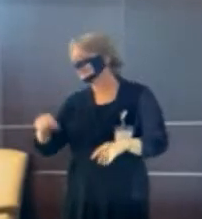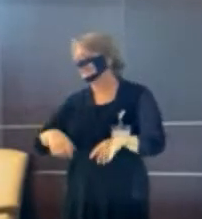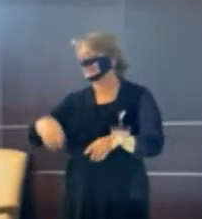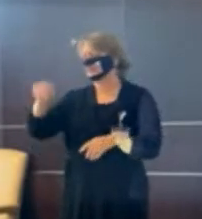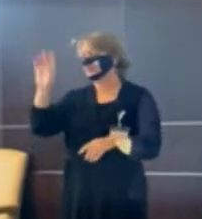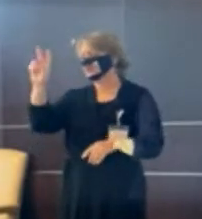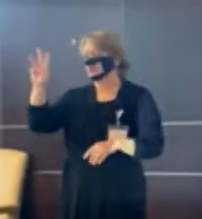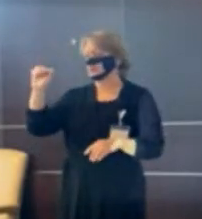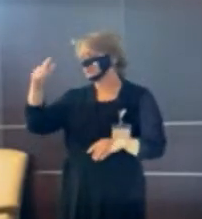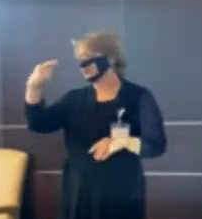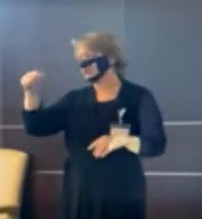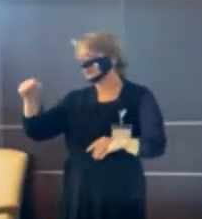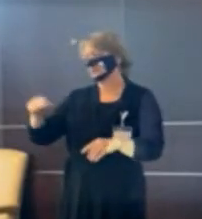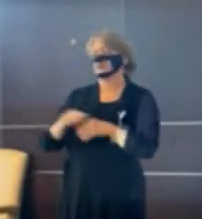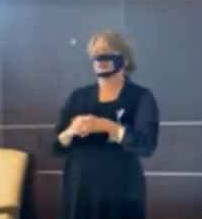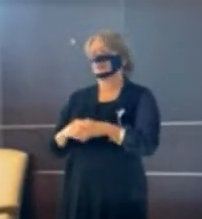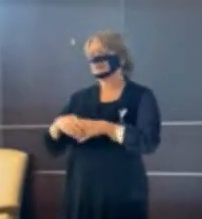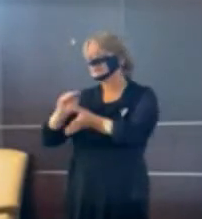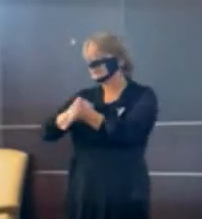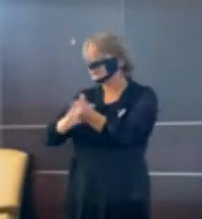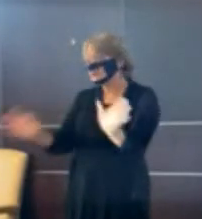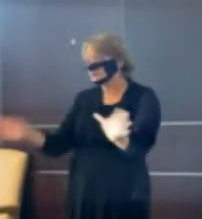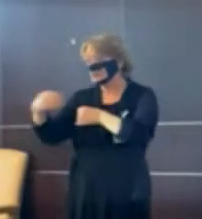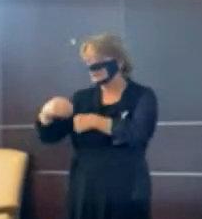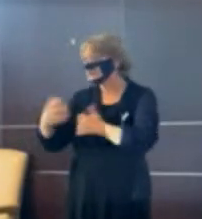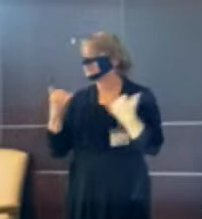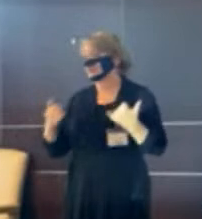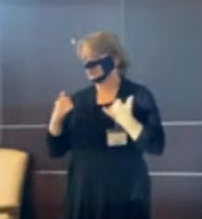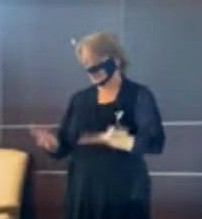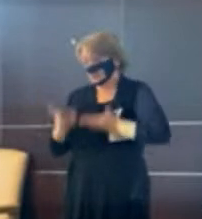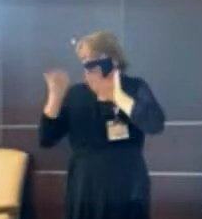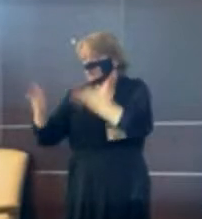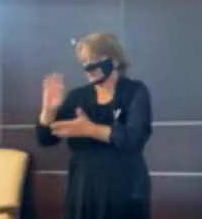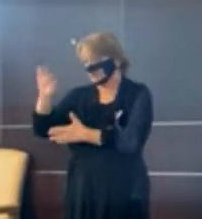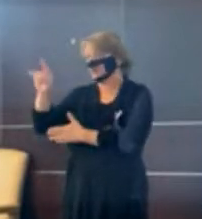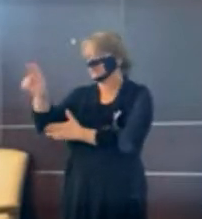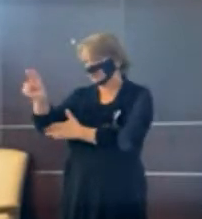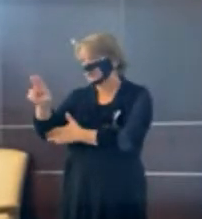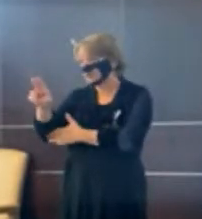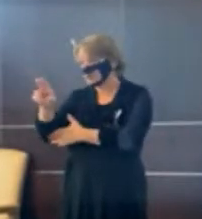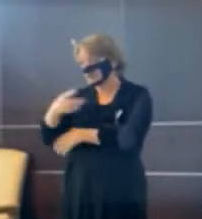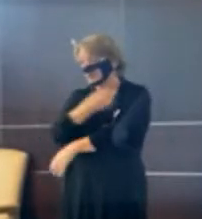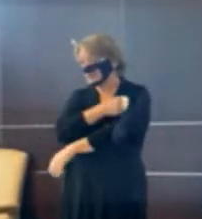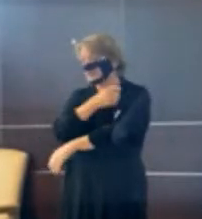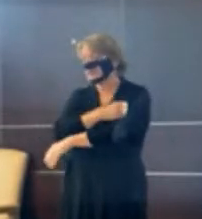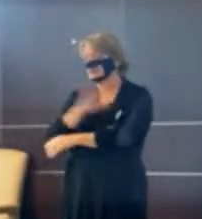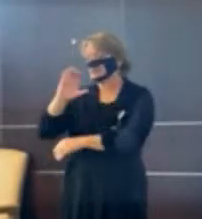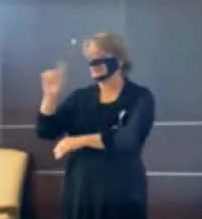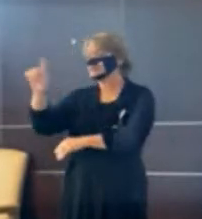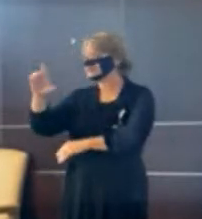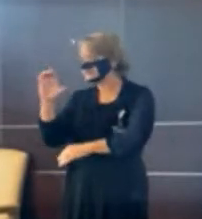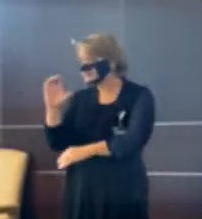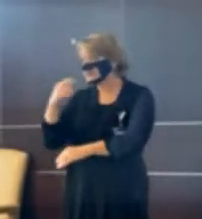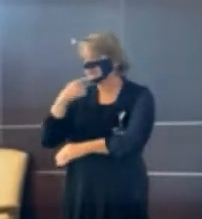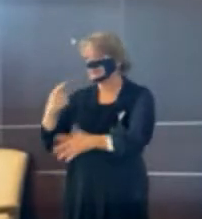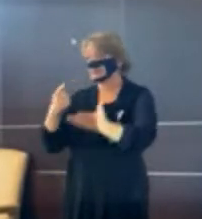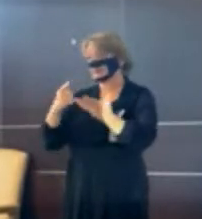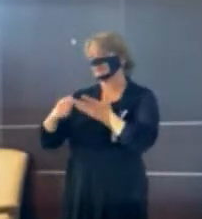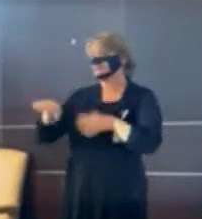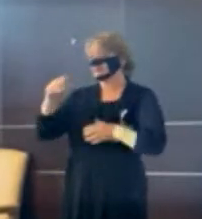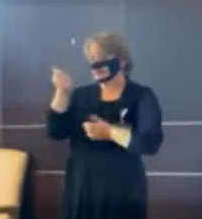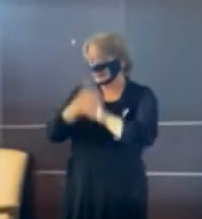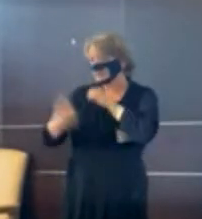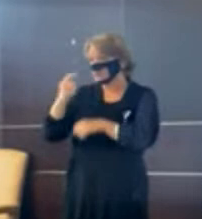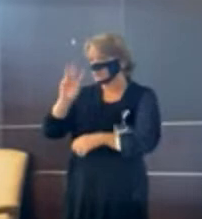physician's offices, everyone is now getting their flu shots. The CDC recommends a flu shot for everyone 6 months and